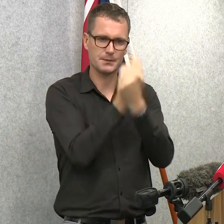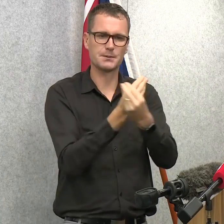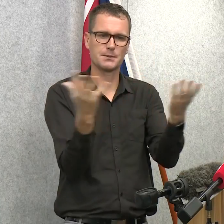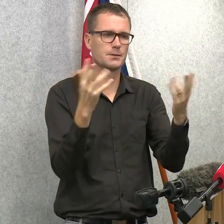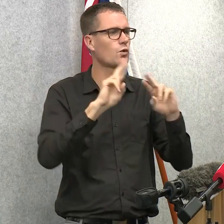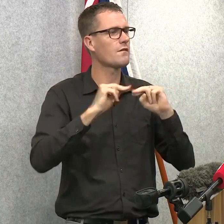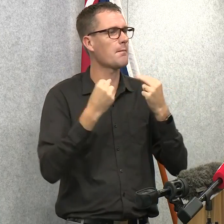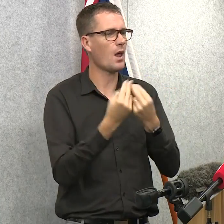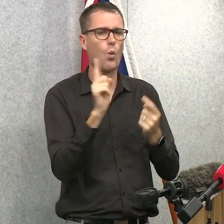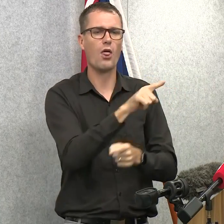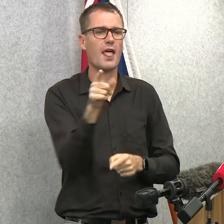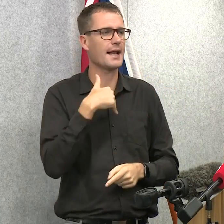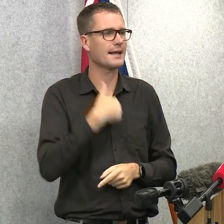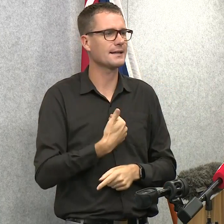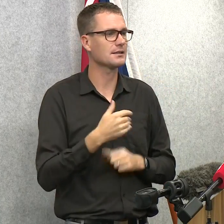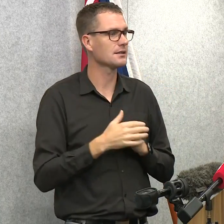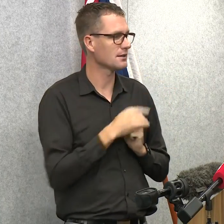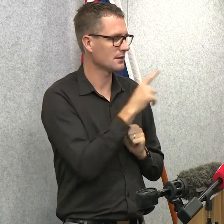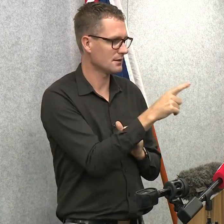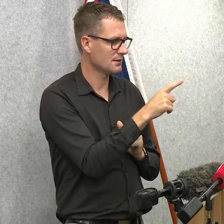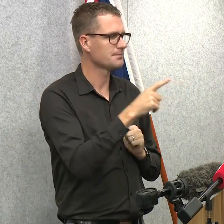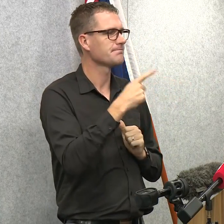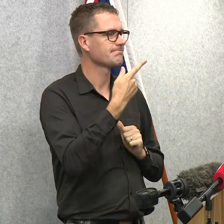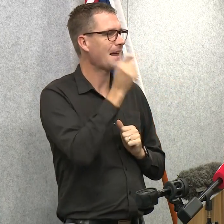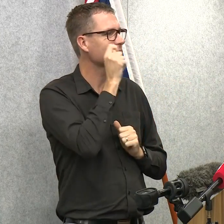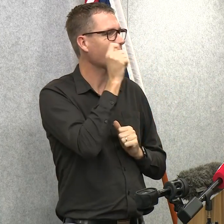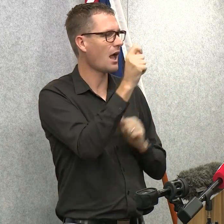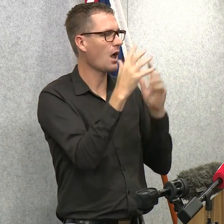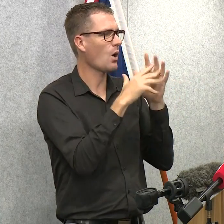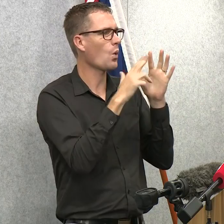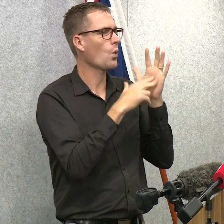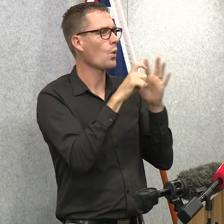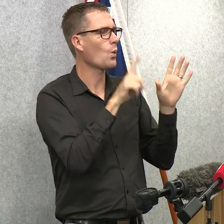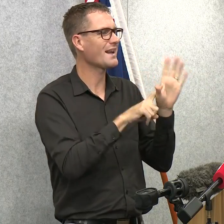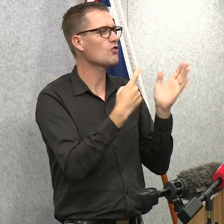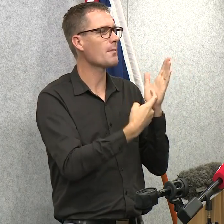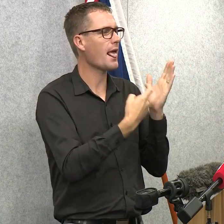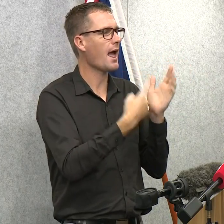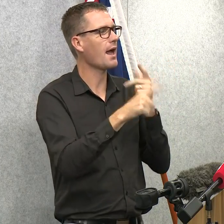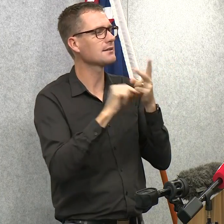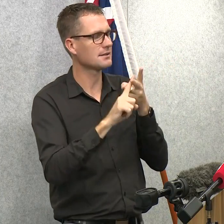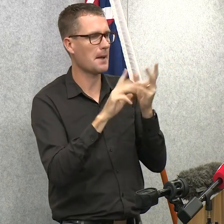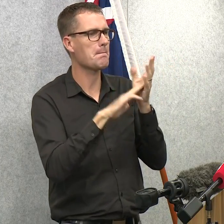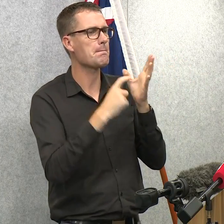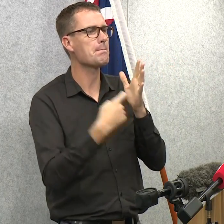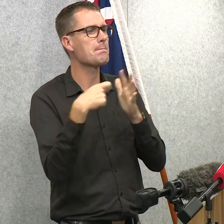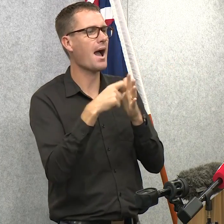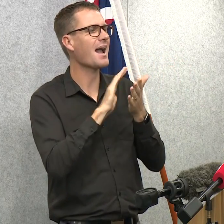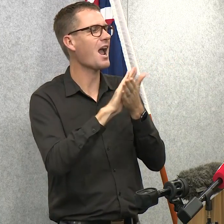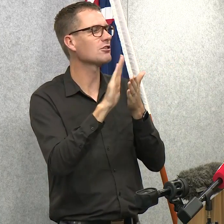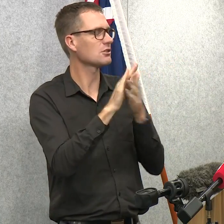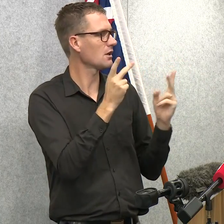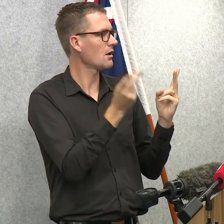being led by Inspector Wendy Robilliard and Inspector Mark Harrison, who